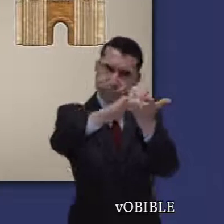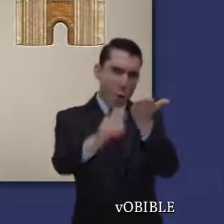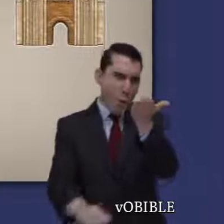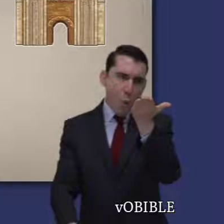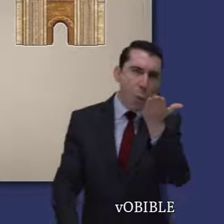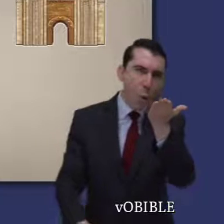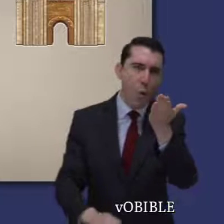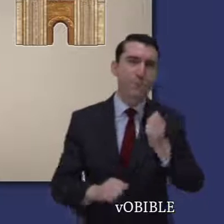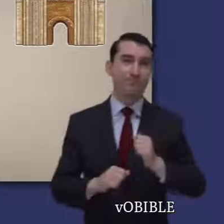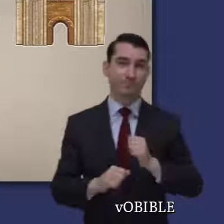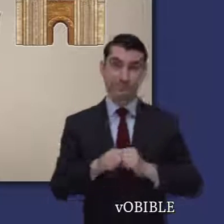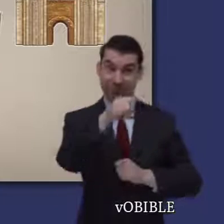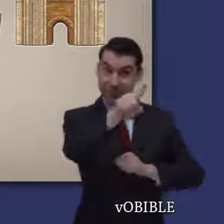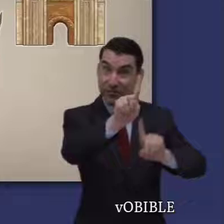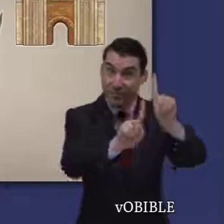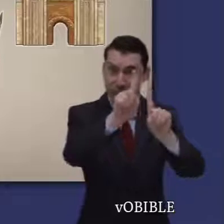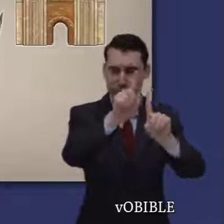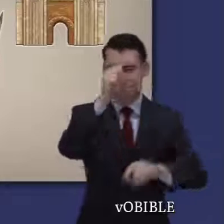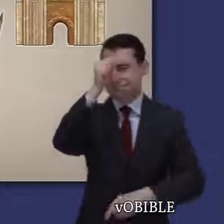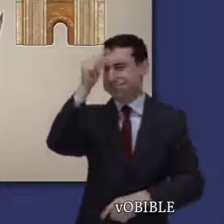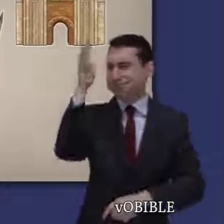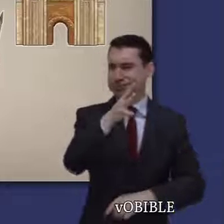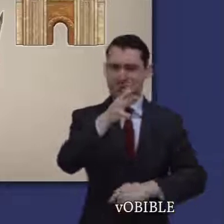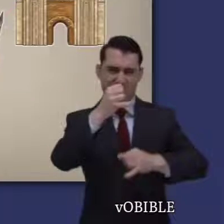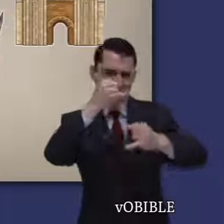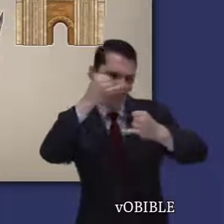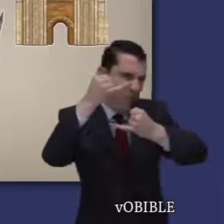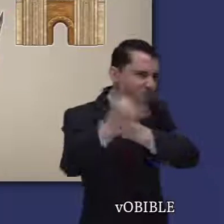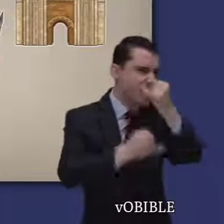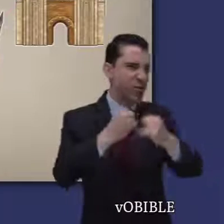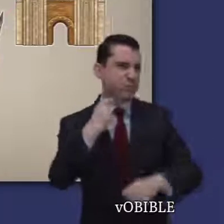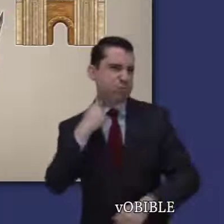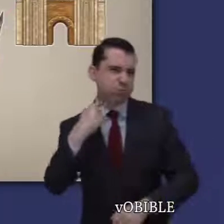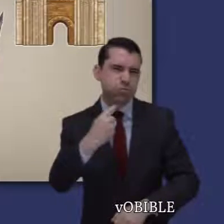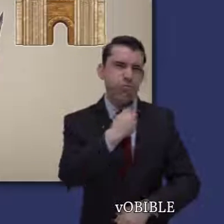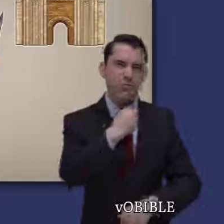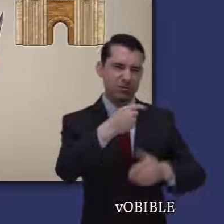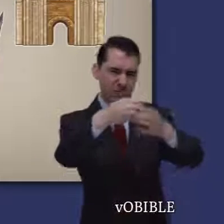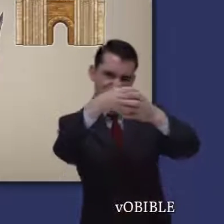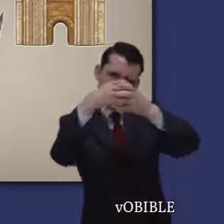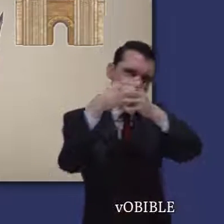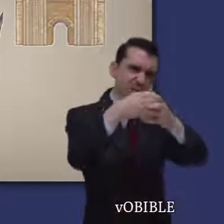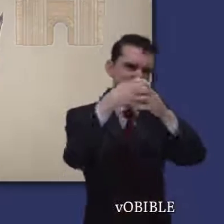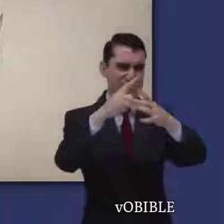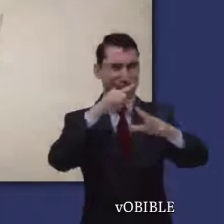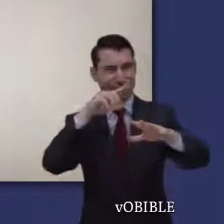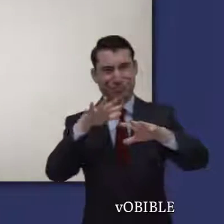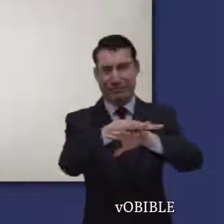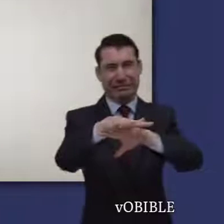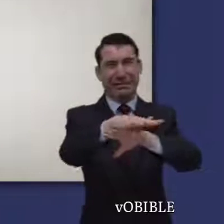Nineveh, known for its violence and brutality, was referred to as the city of bloodshed.